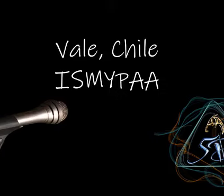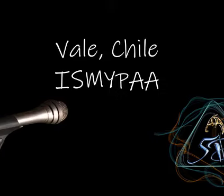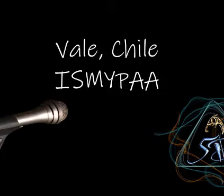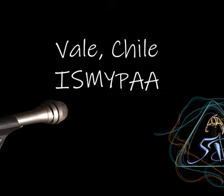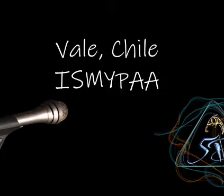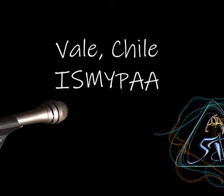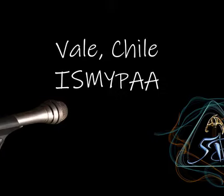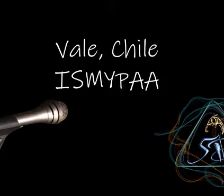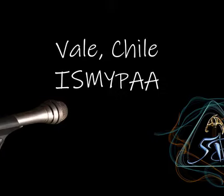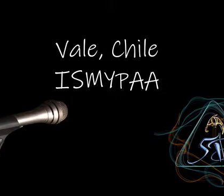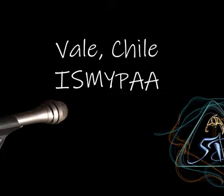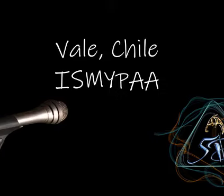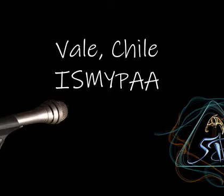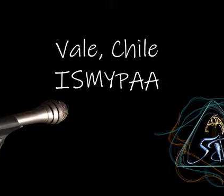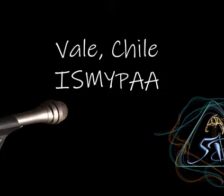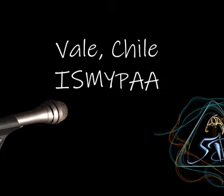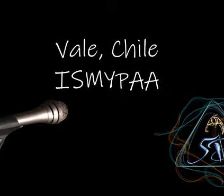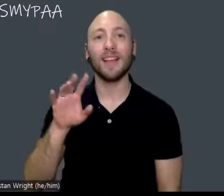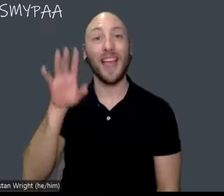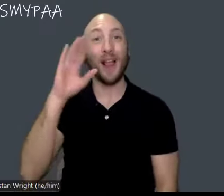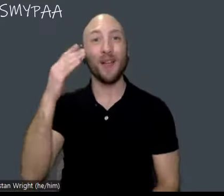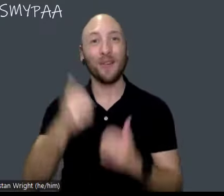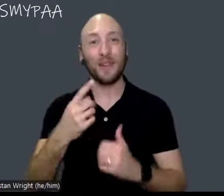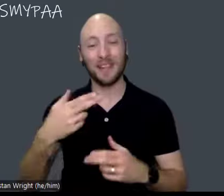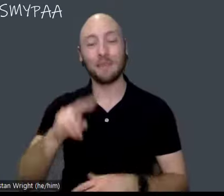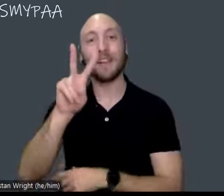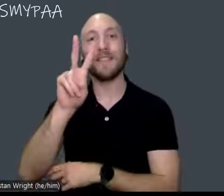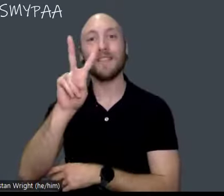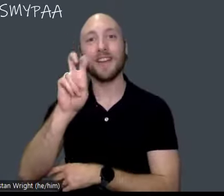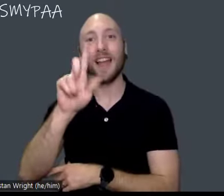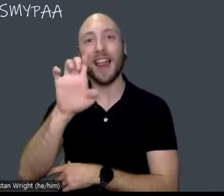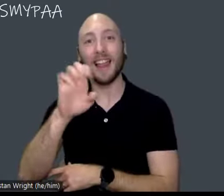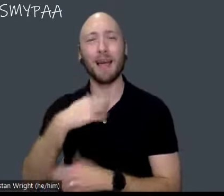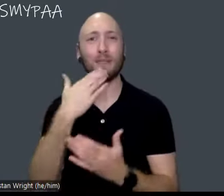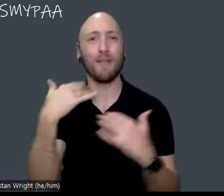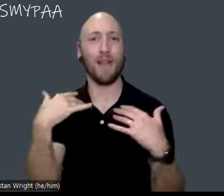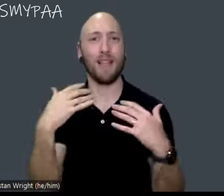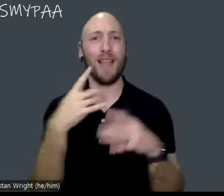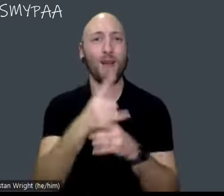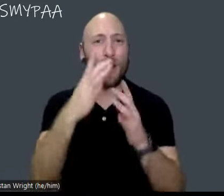Hi, okay, I can admit now. Hi, everyone. My name is Vale. I'm a grateful alcoholic.